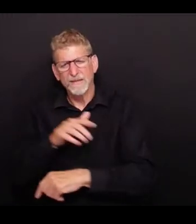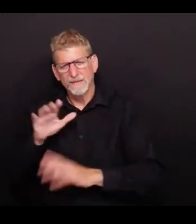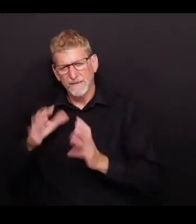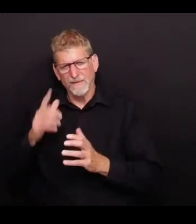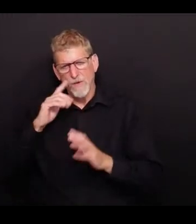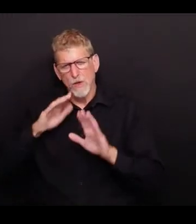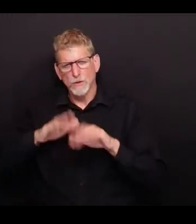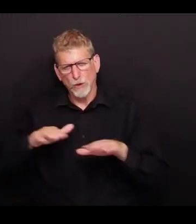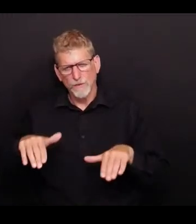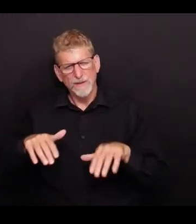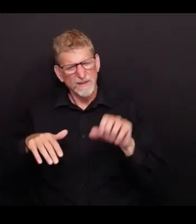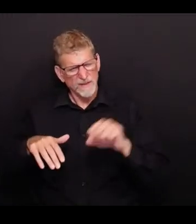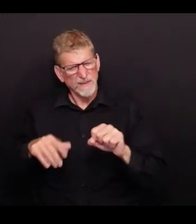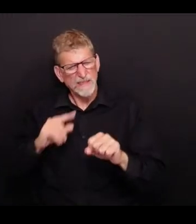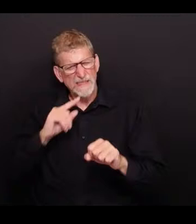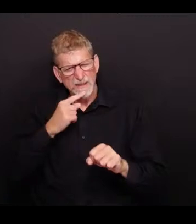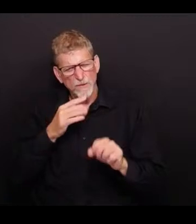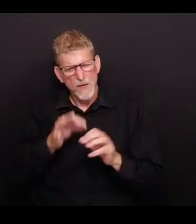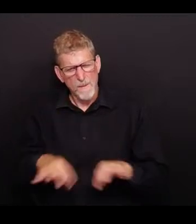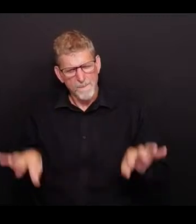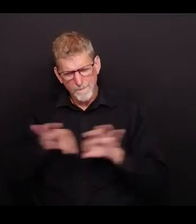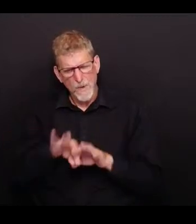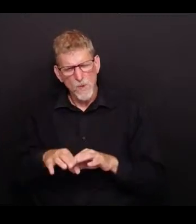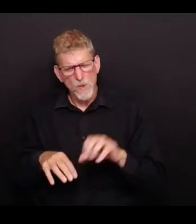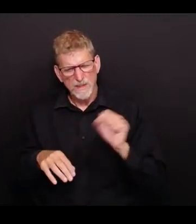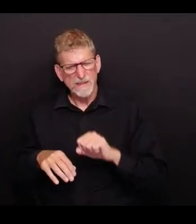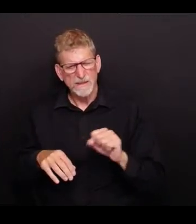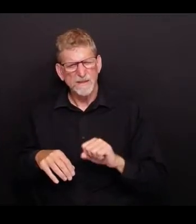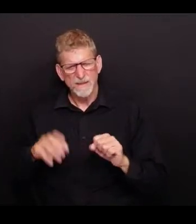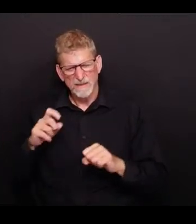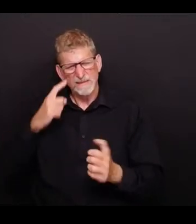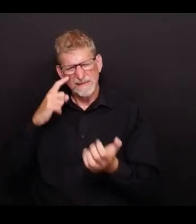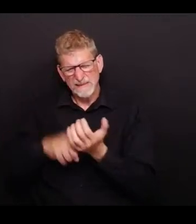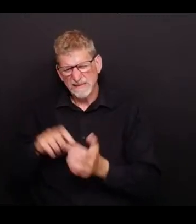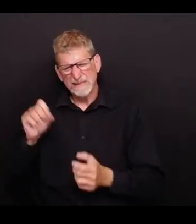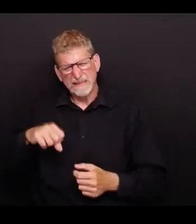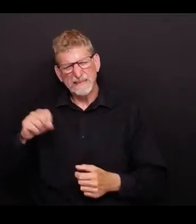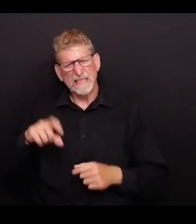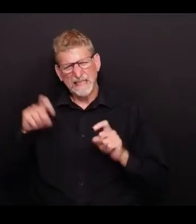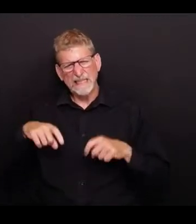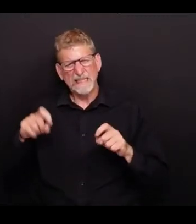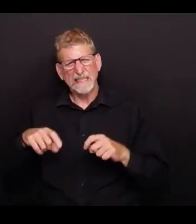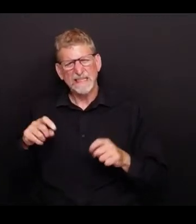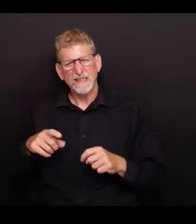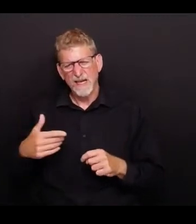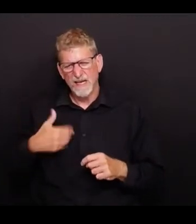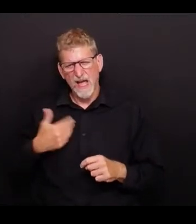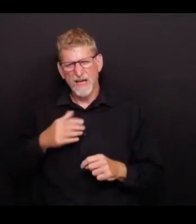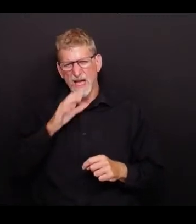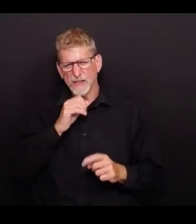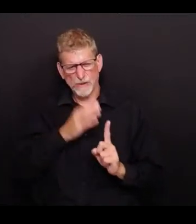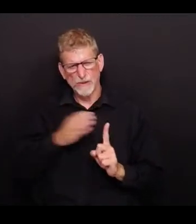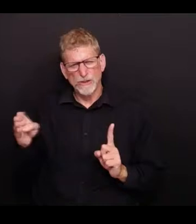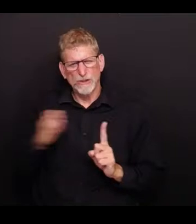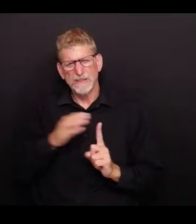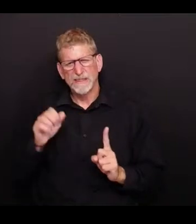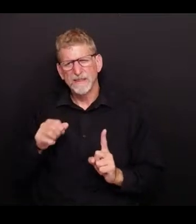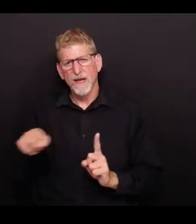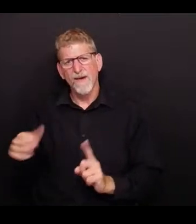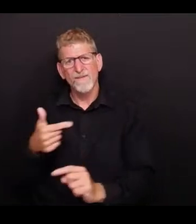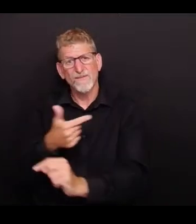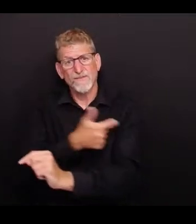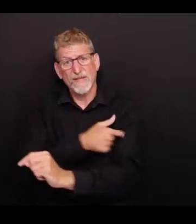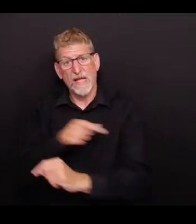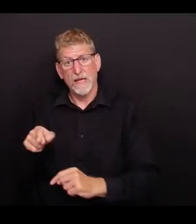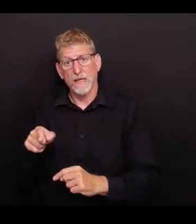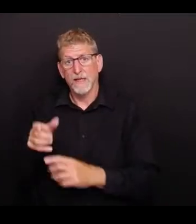seriously vaccines that are given to children. And so I think, I want to acknowledge that when the vaccine